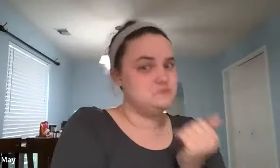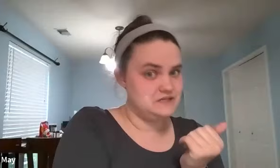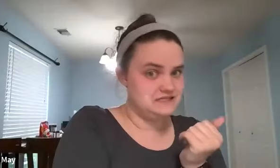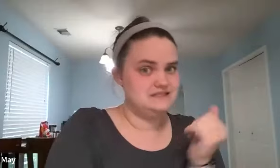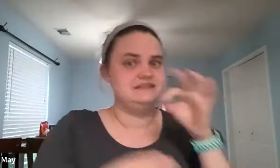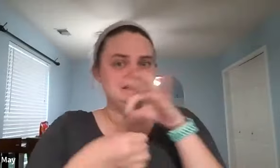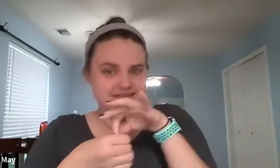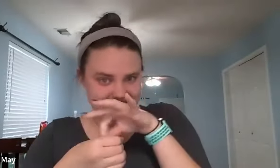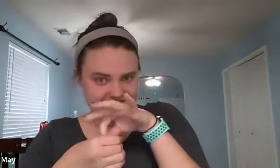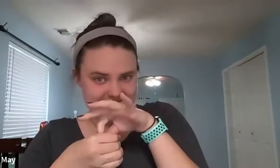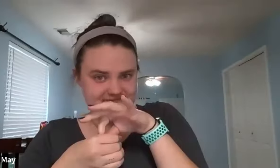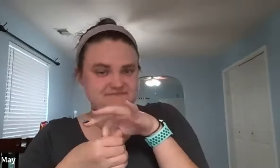sweet tea.